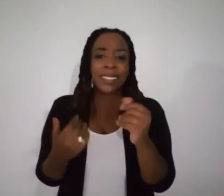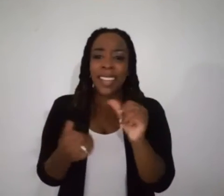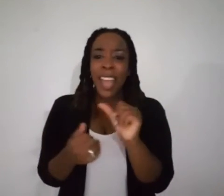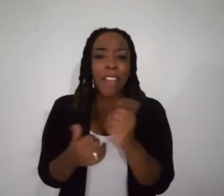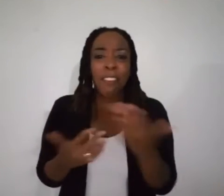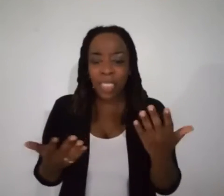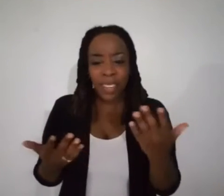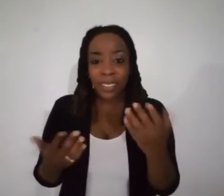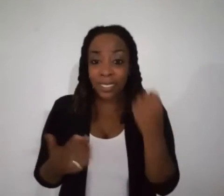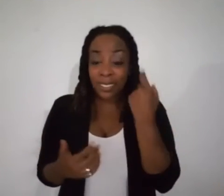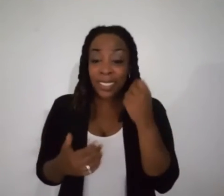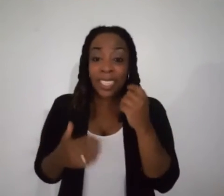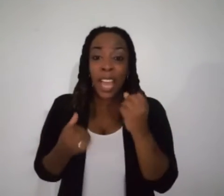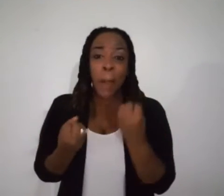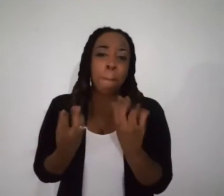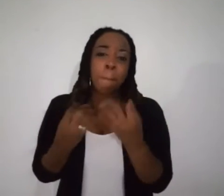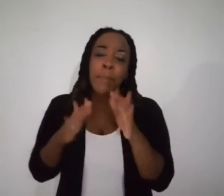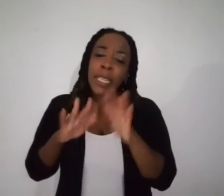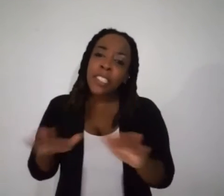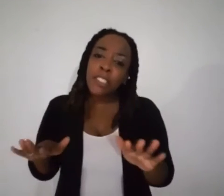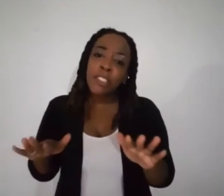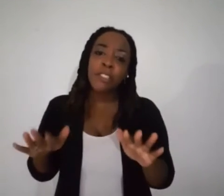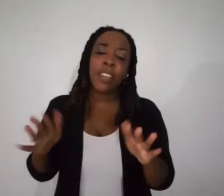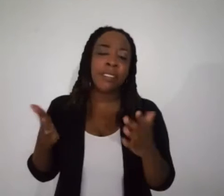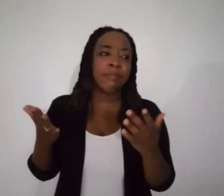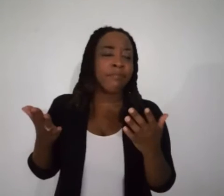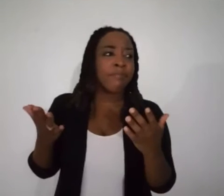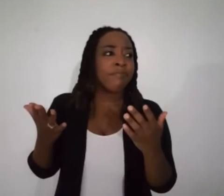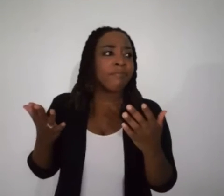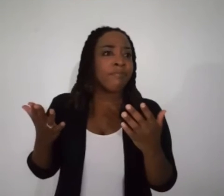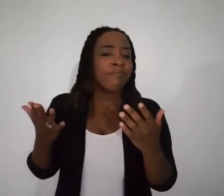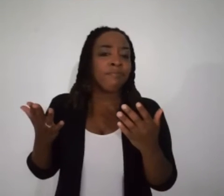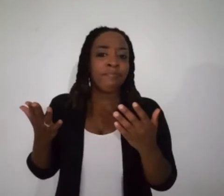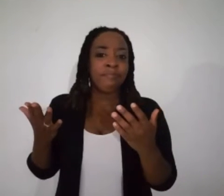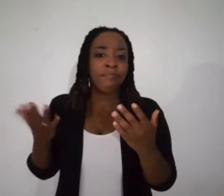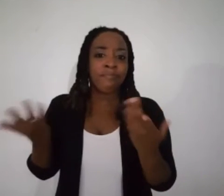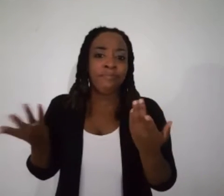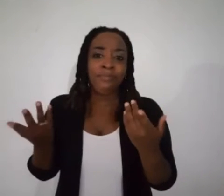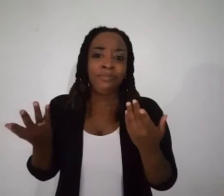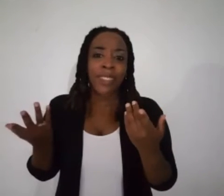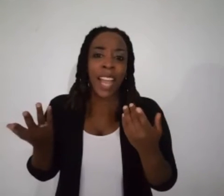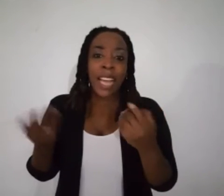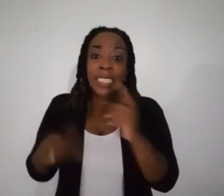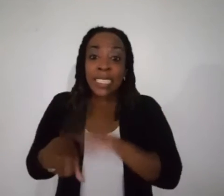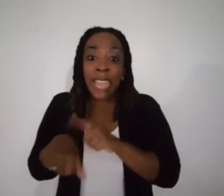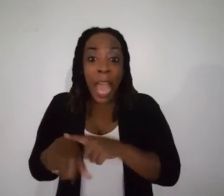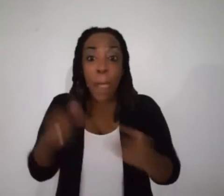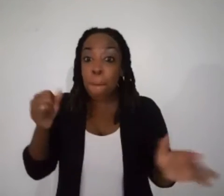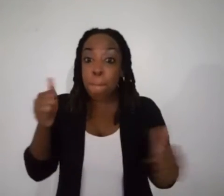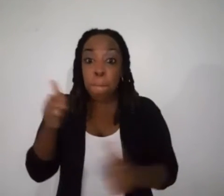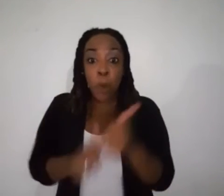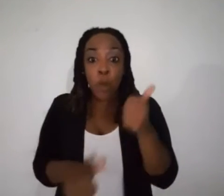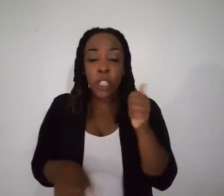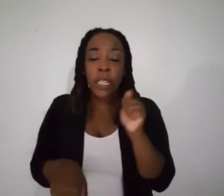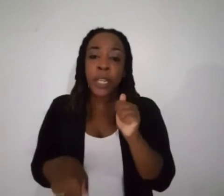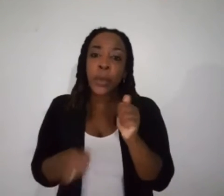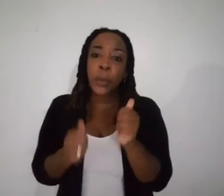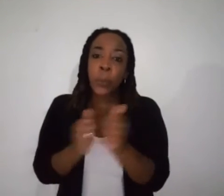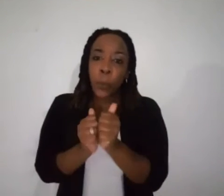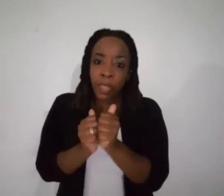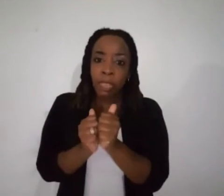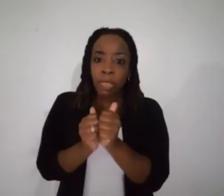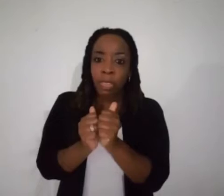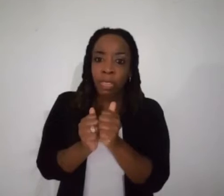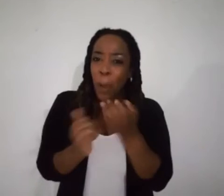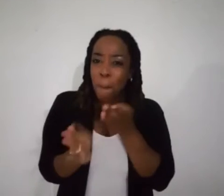spend time with these professionals, they really spend a lot of time with you. Just think about